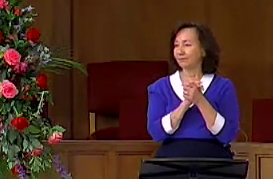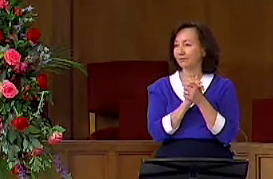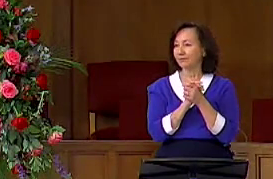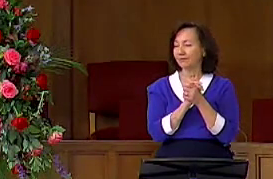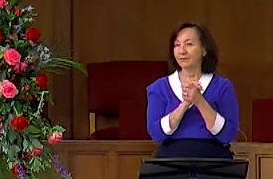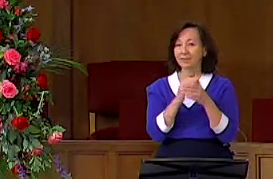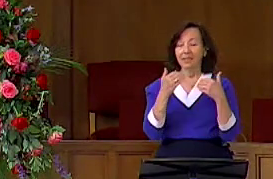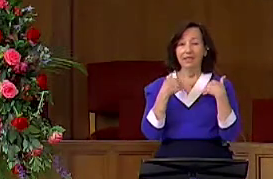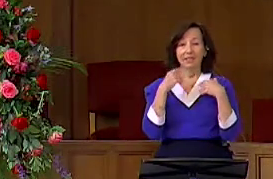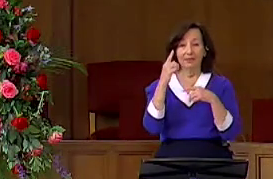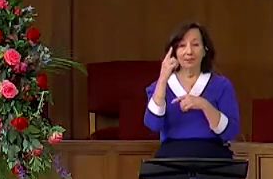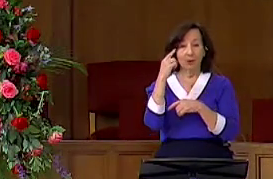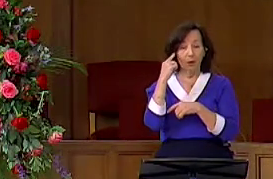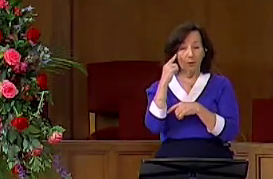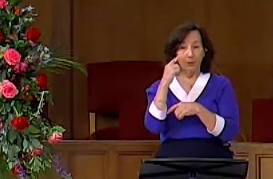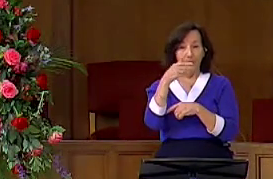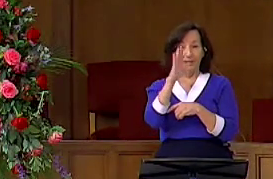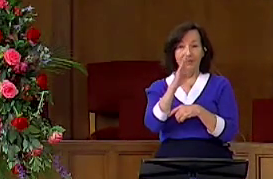Have you heard God speak today?